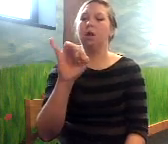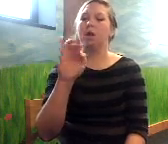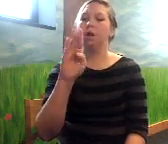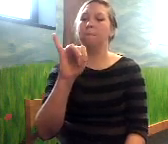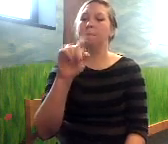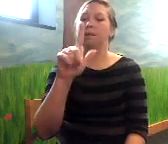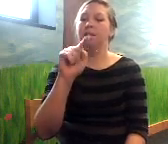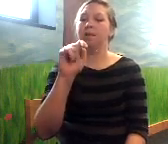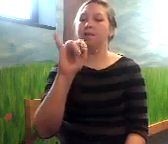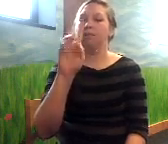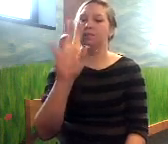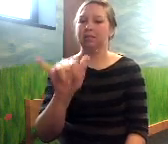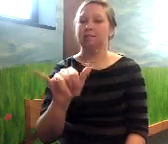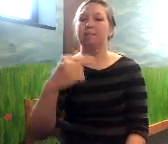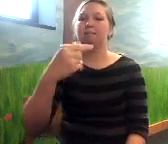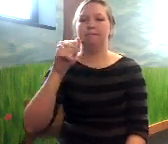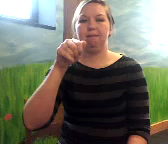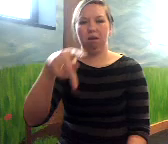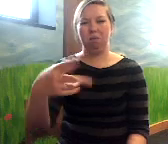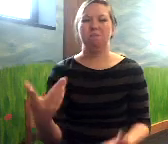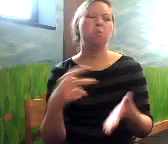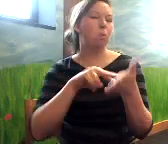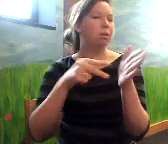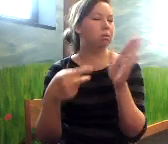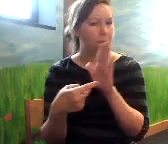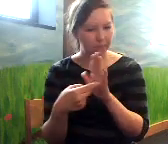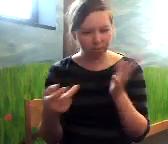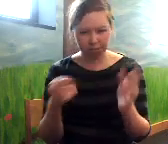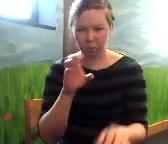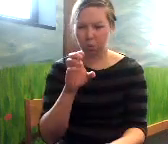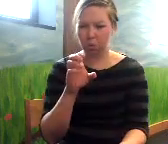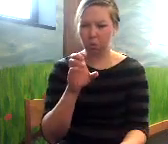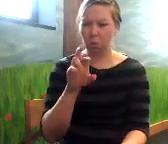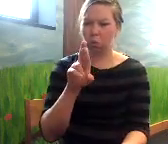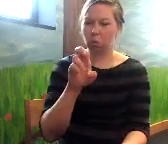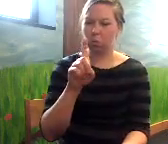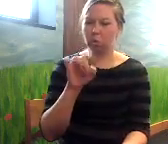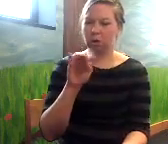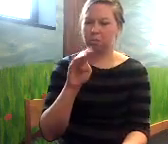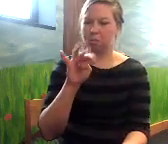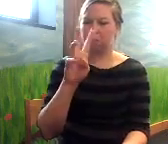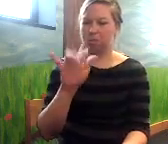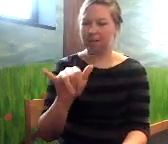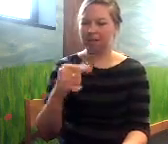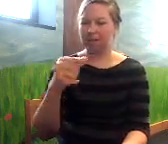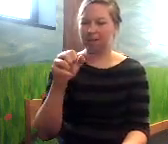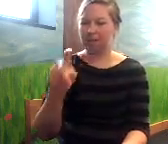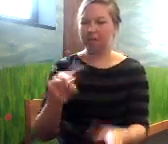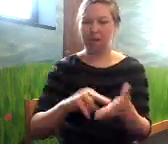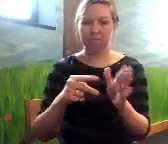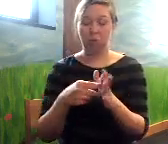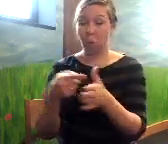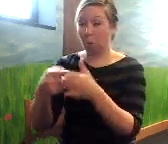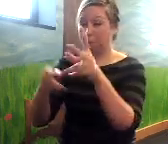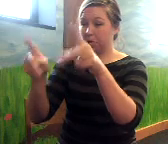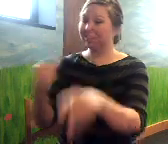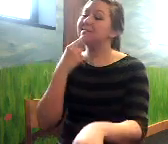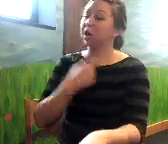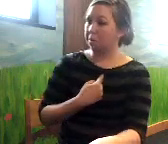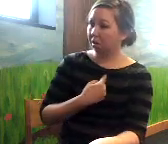Okay, so Eisenhower and then Kennedy they had a lot of credibility with the American people. Eisenhower,